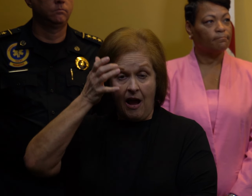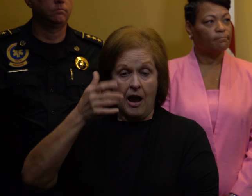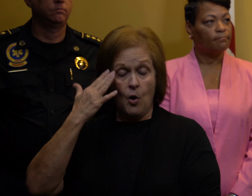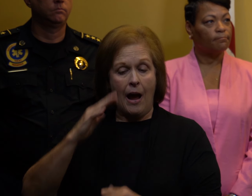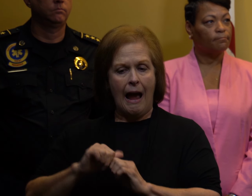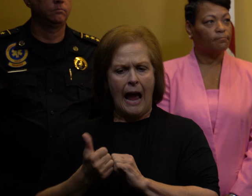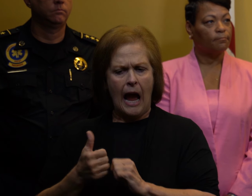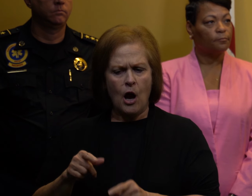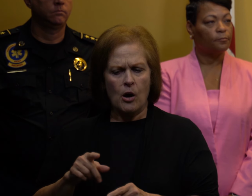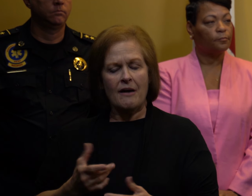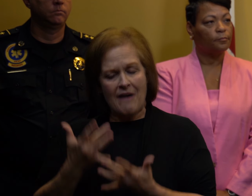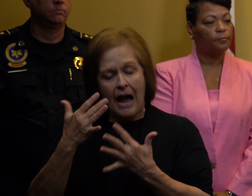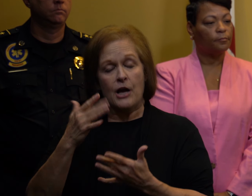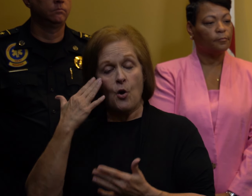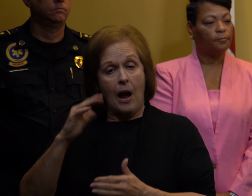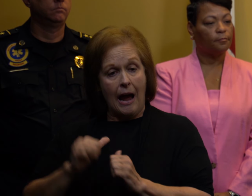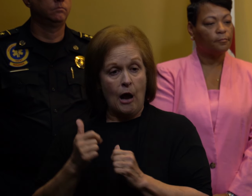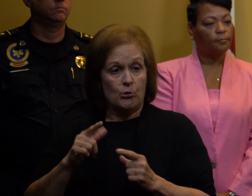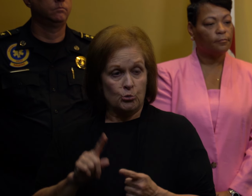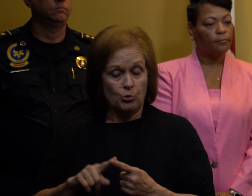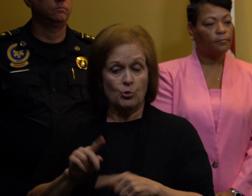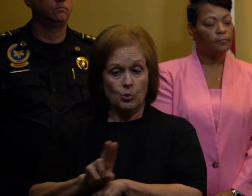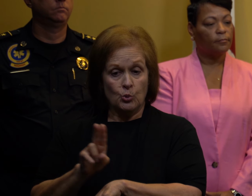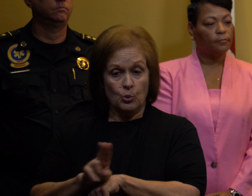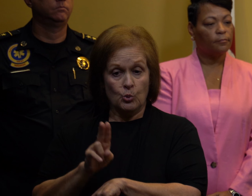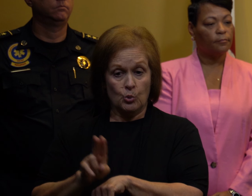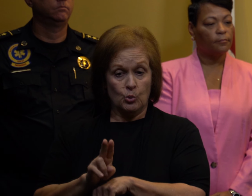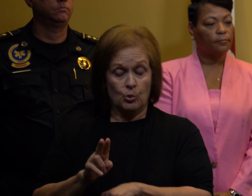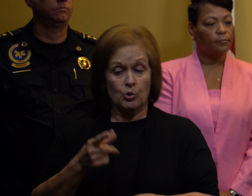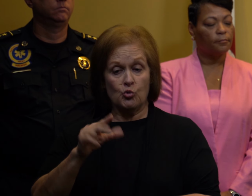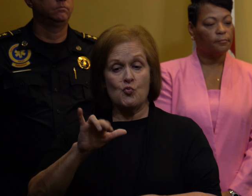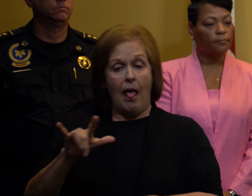grilling and other fire safety tips in general on our website,